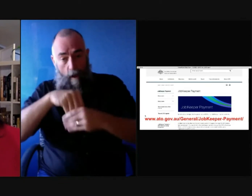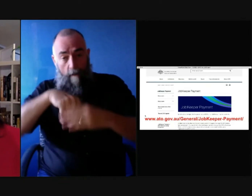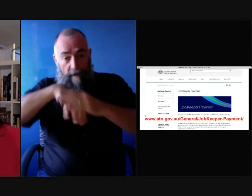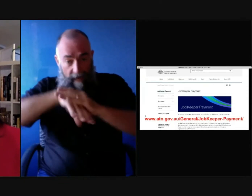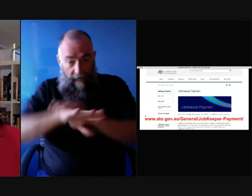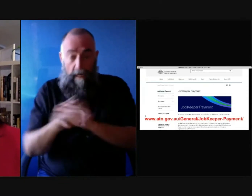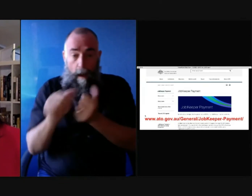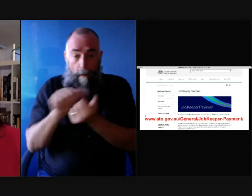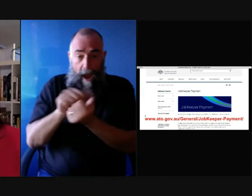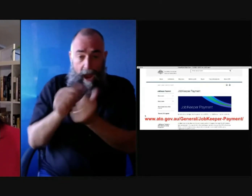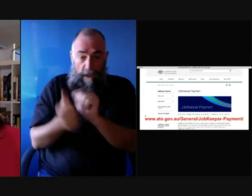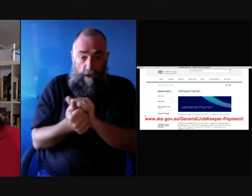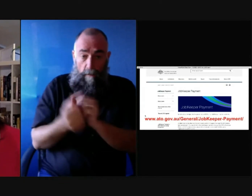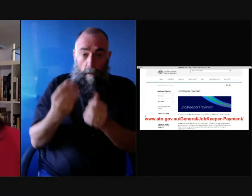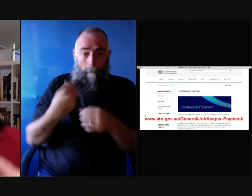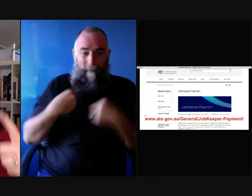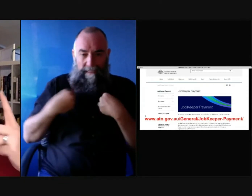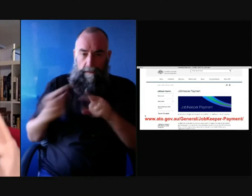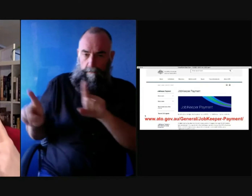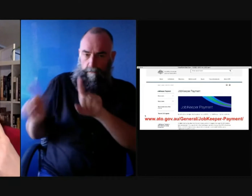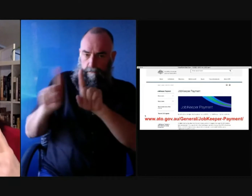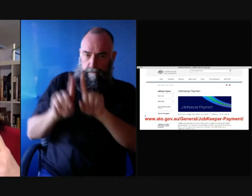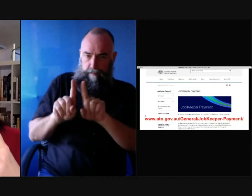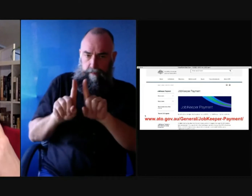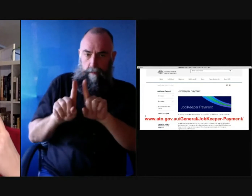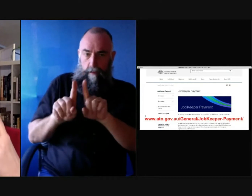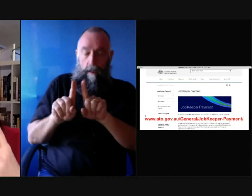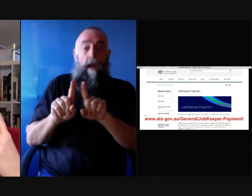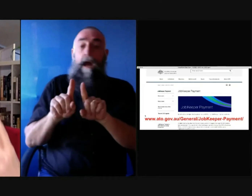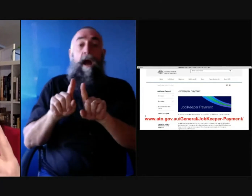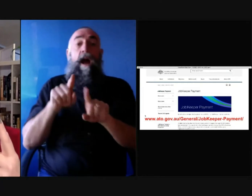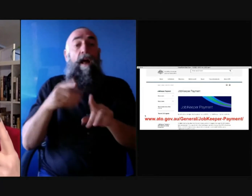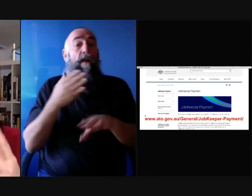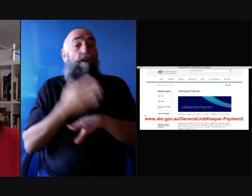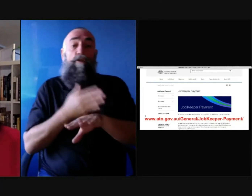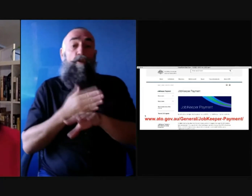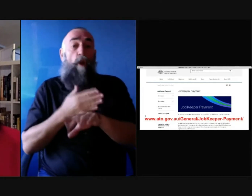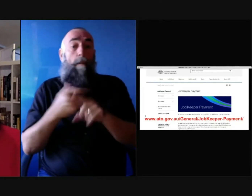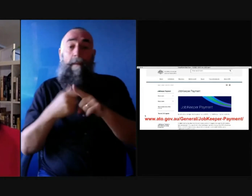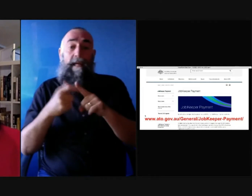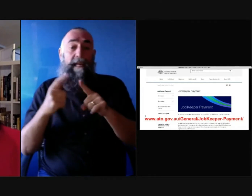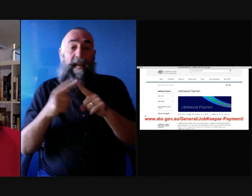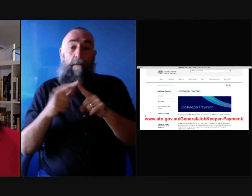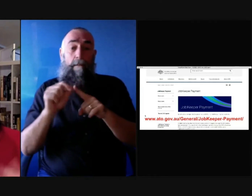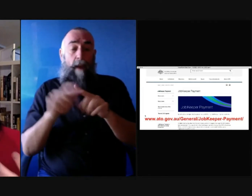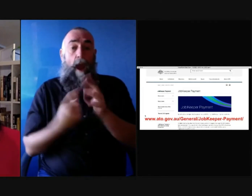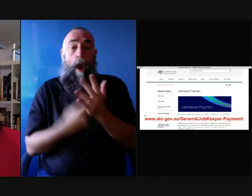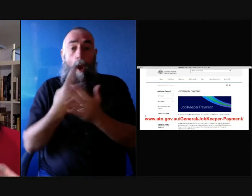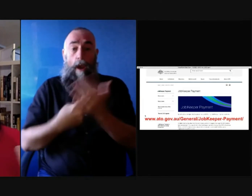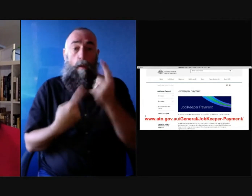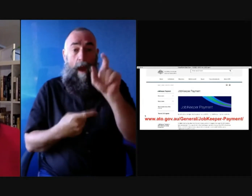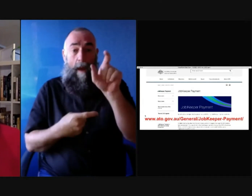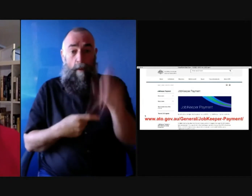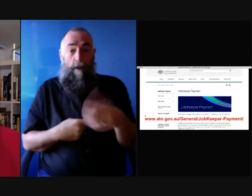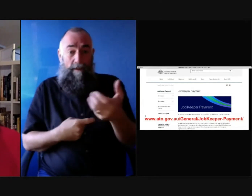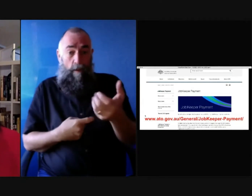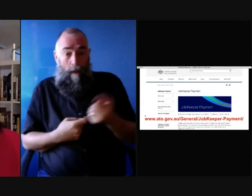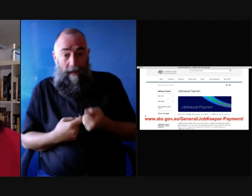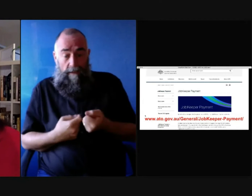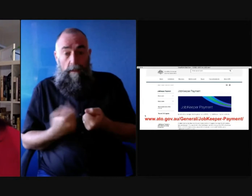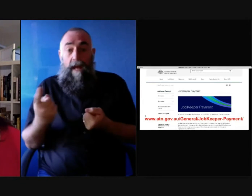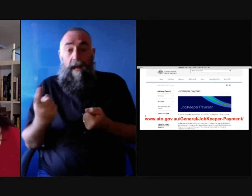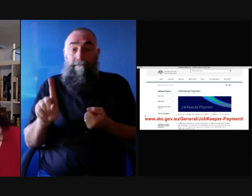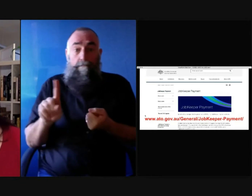the Job Keeper payment will only go to one person in the partnership. The other people in the